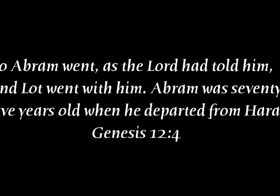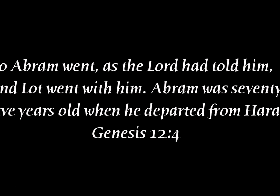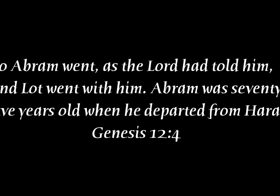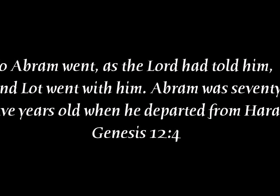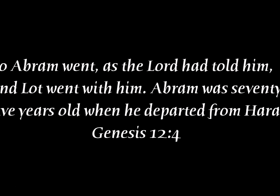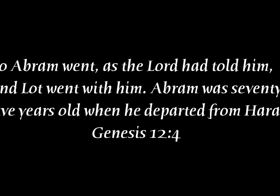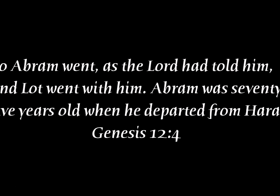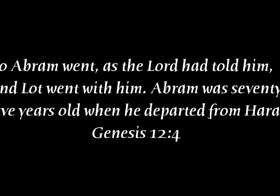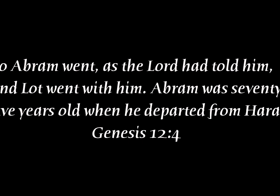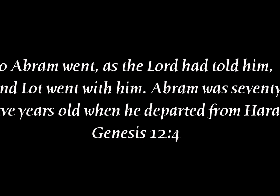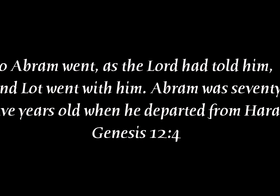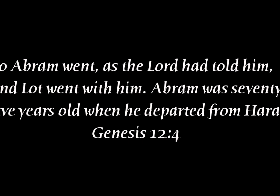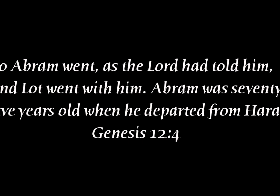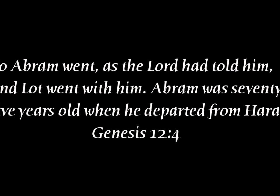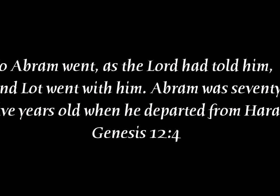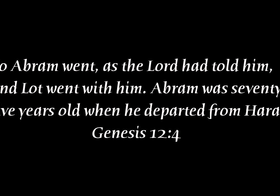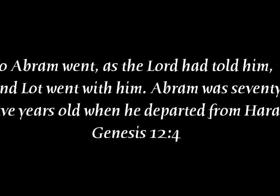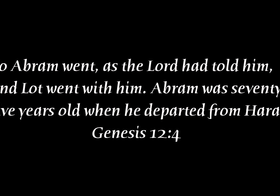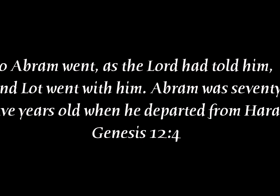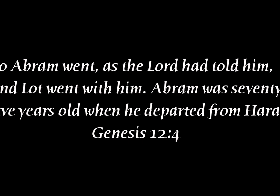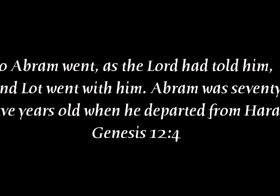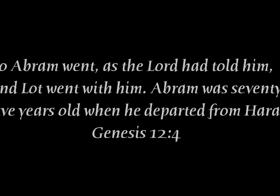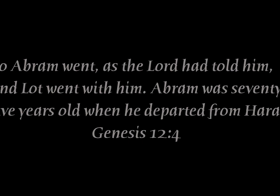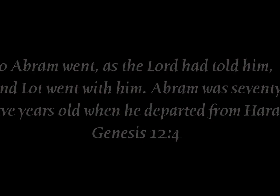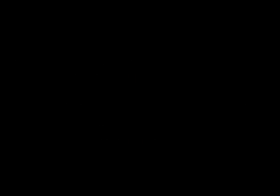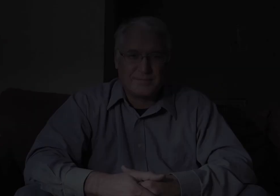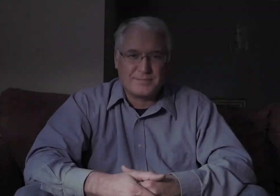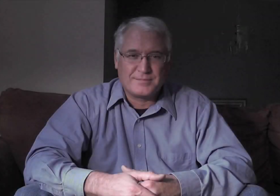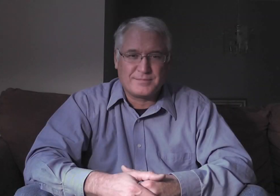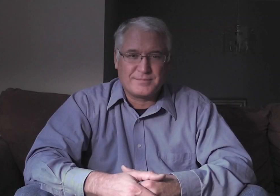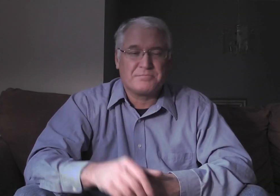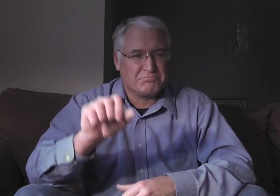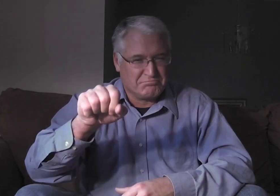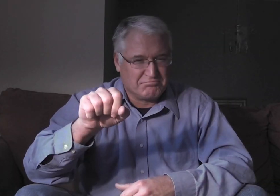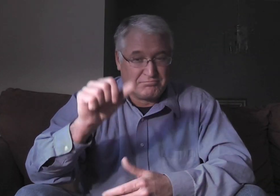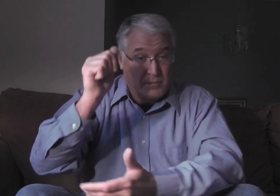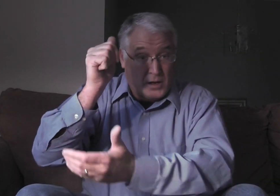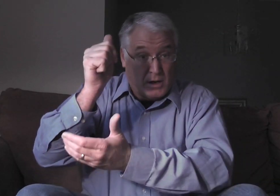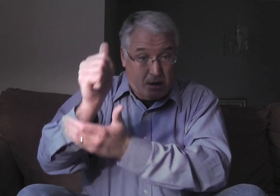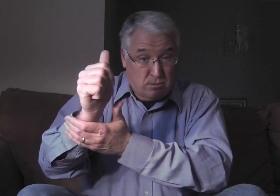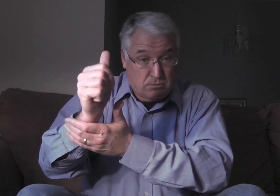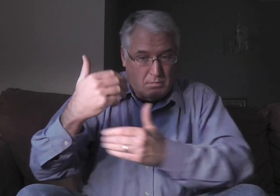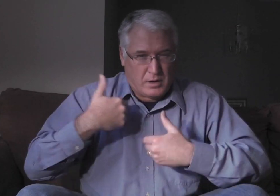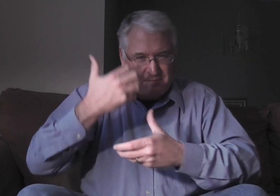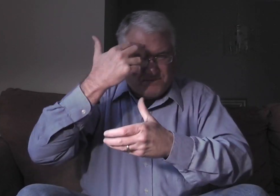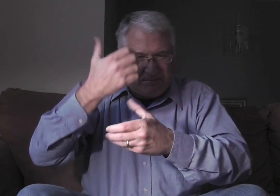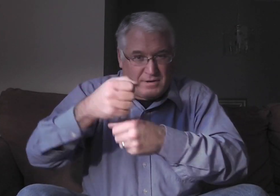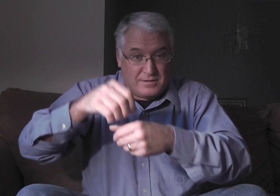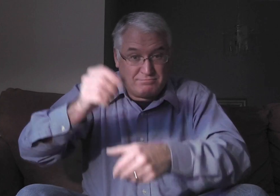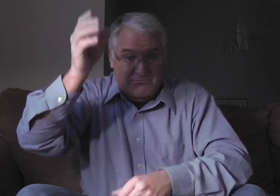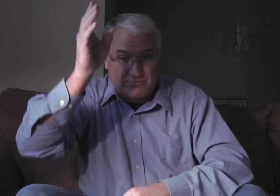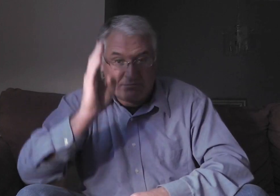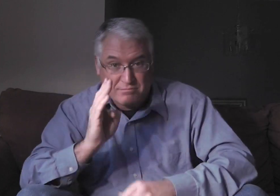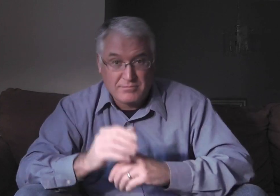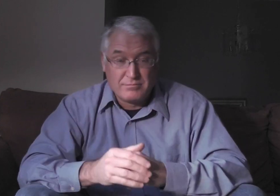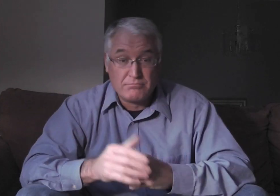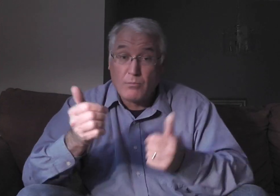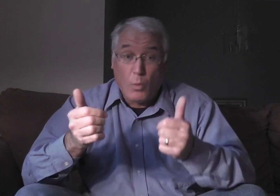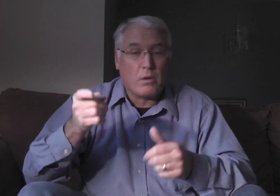Abram was 75 years old when he departed from Haran. Yes, Abraham had faith in God.